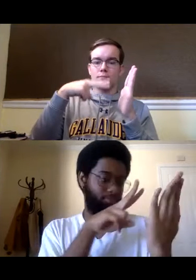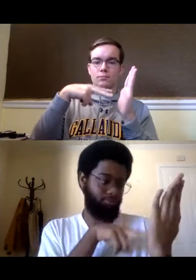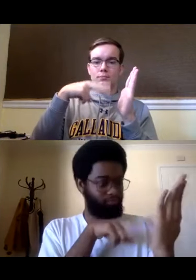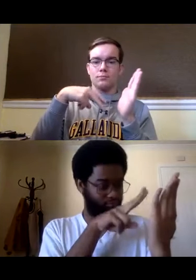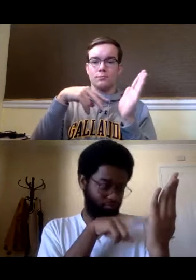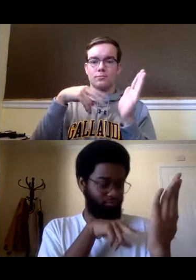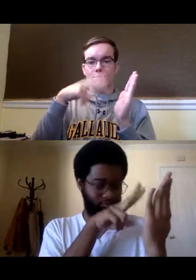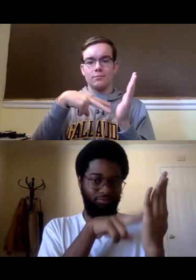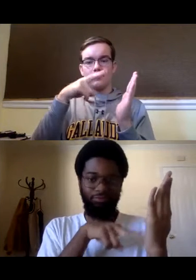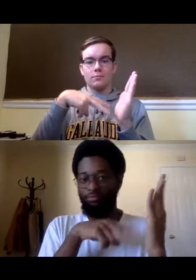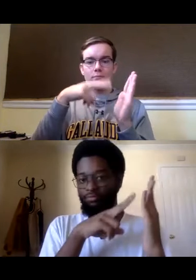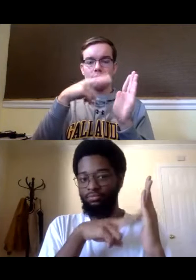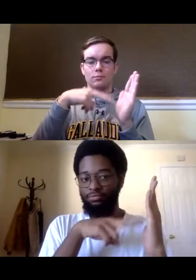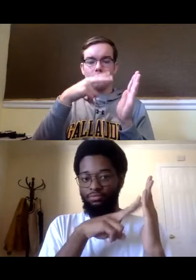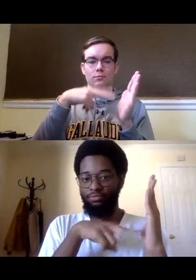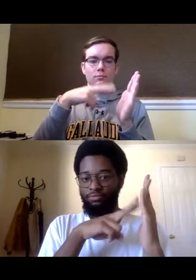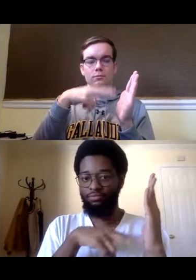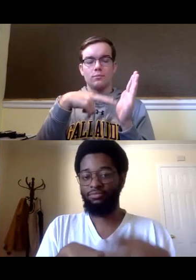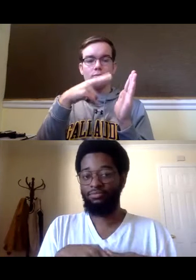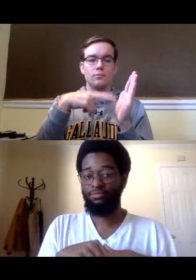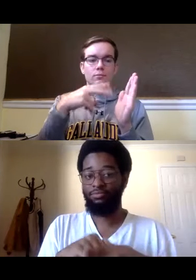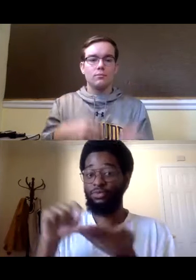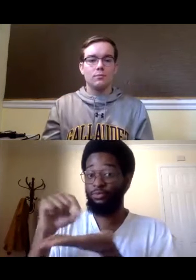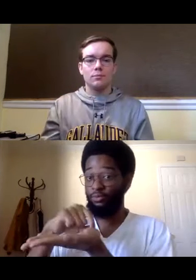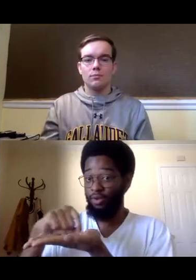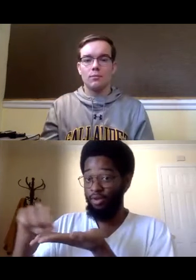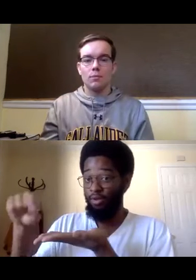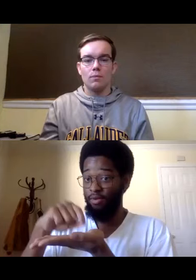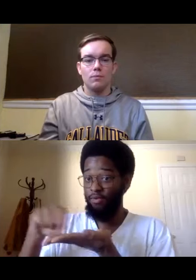This hand shape against your non-dominant hand.